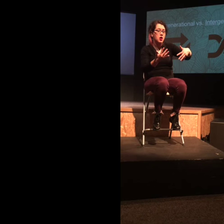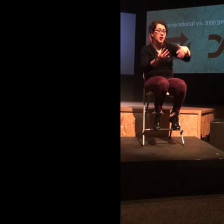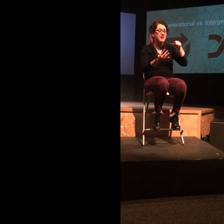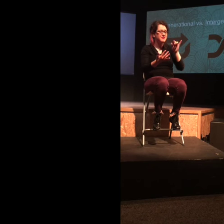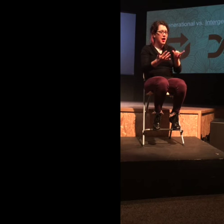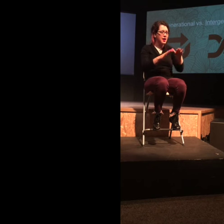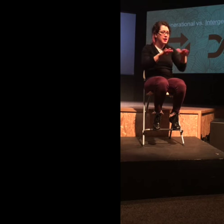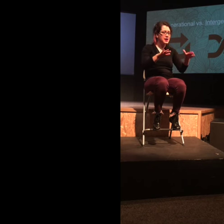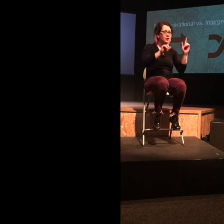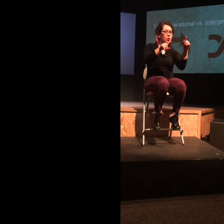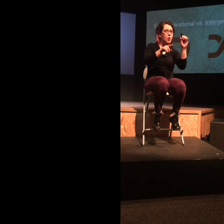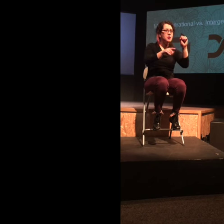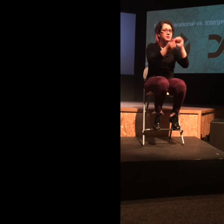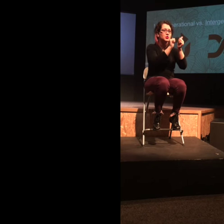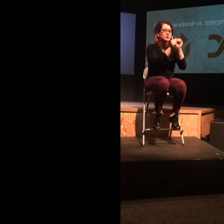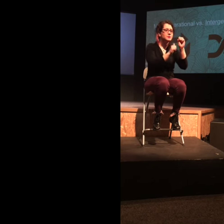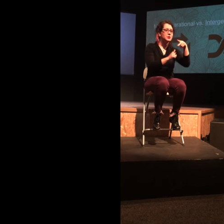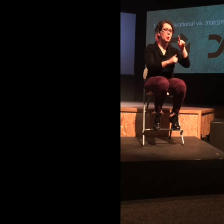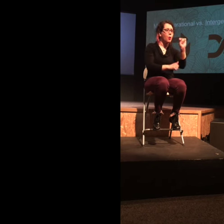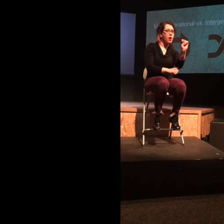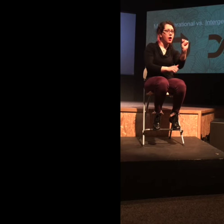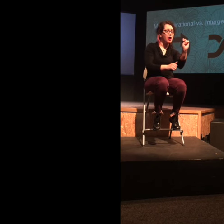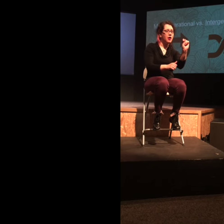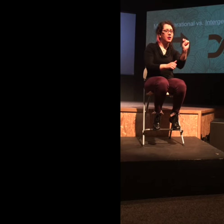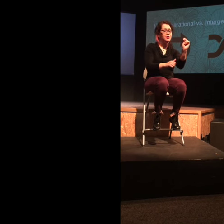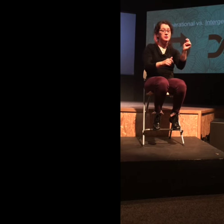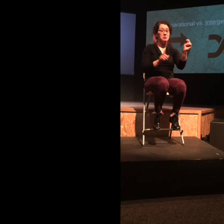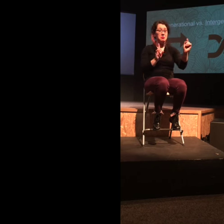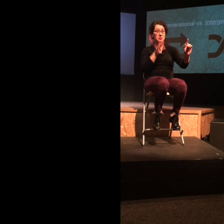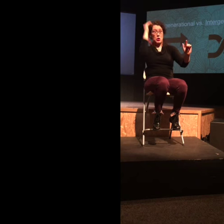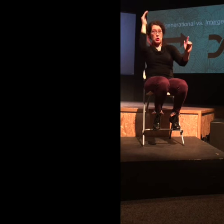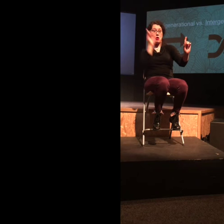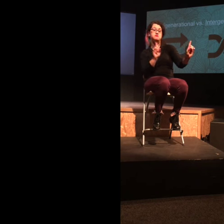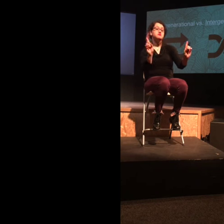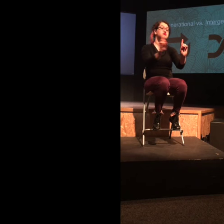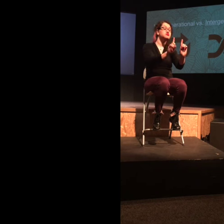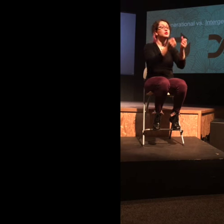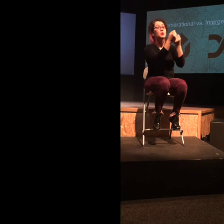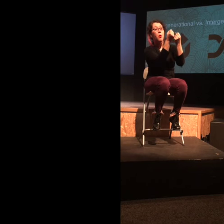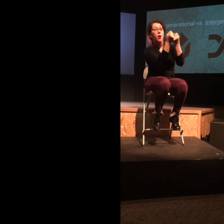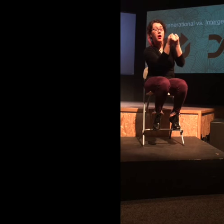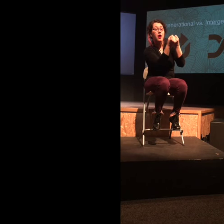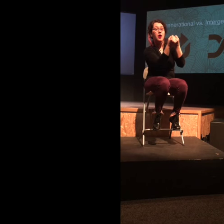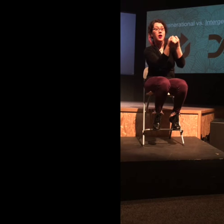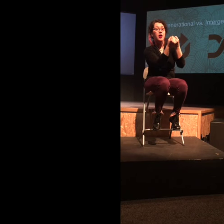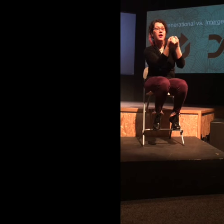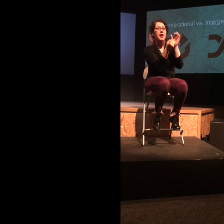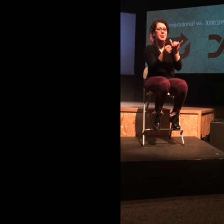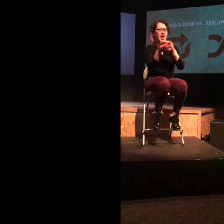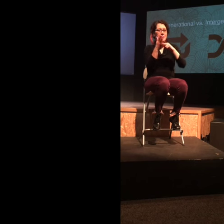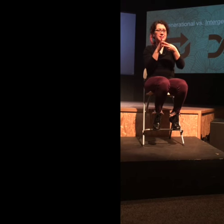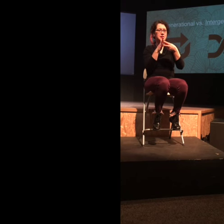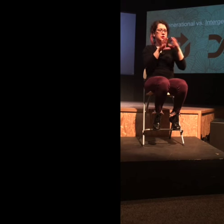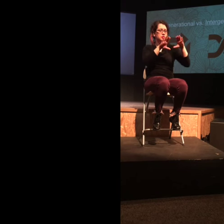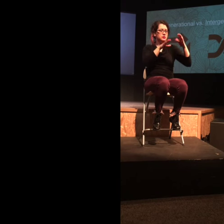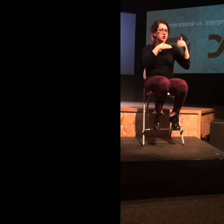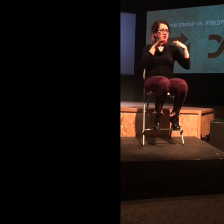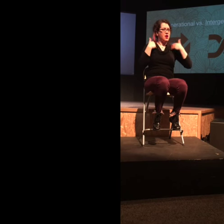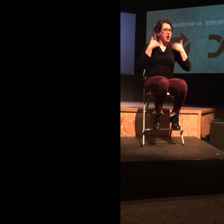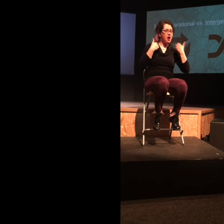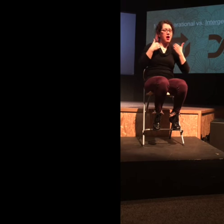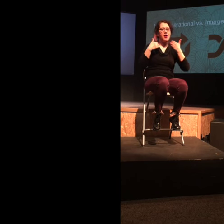event, and they start building a relationship with them there. Intergenerational ministry is an intersecting of generations. And what you see Jesus